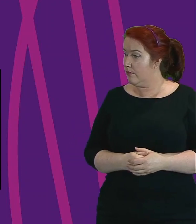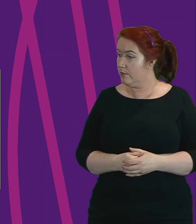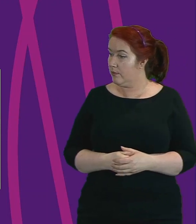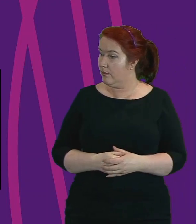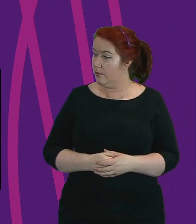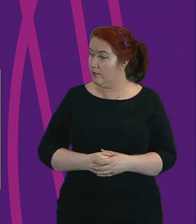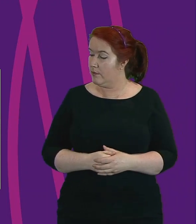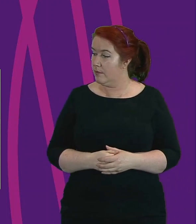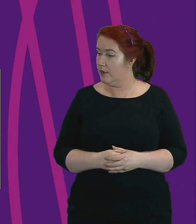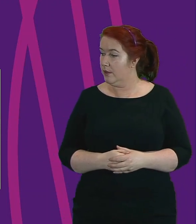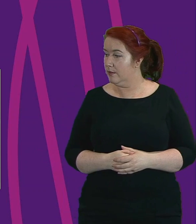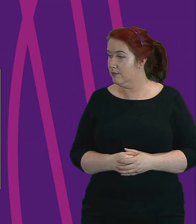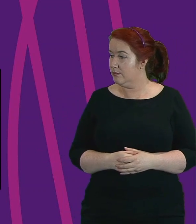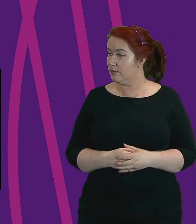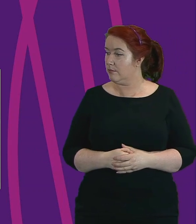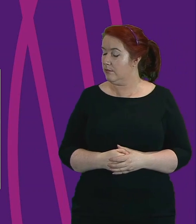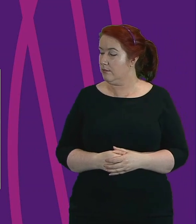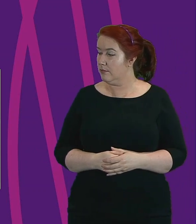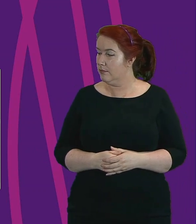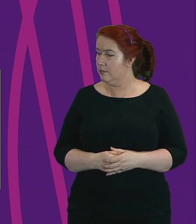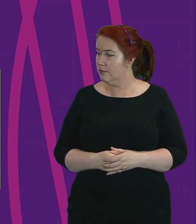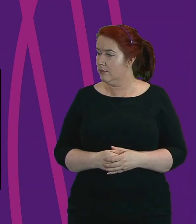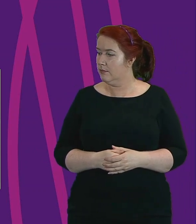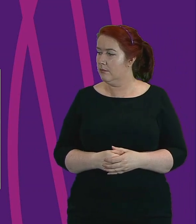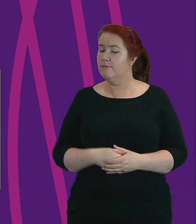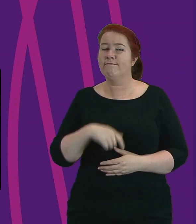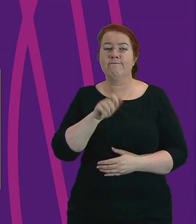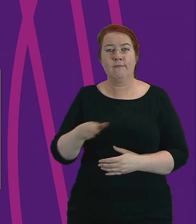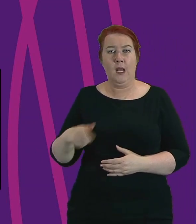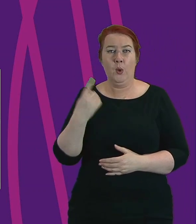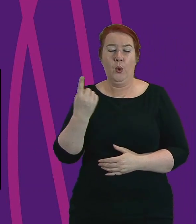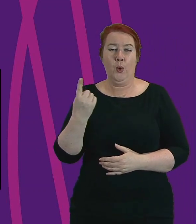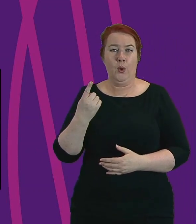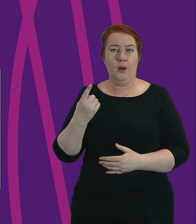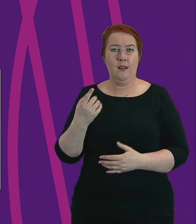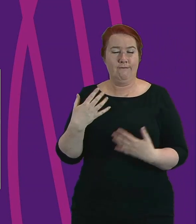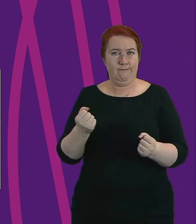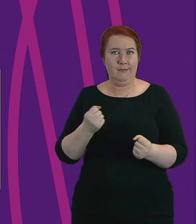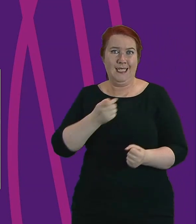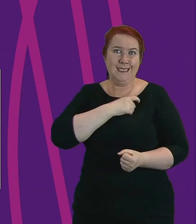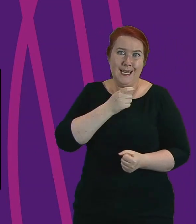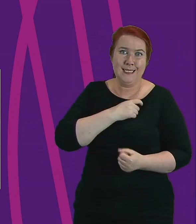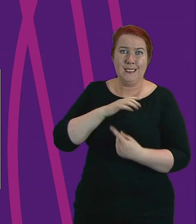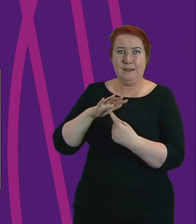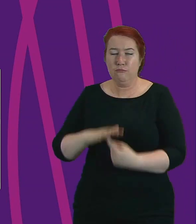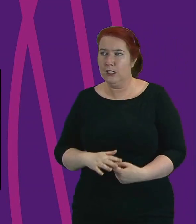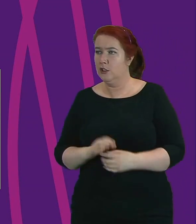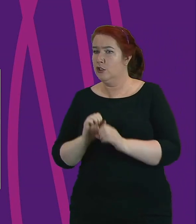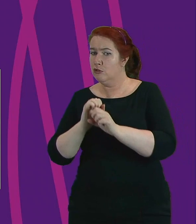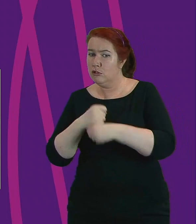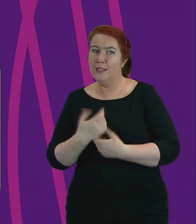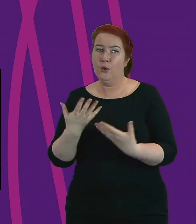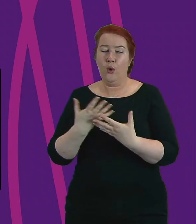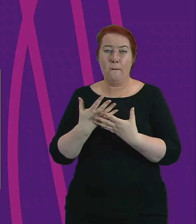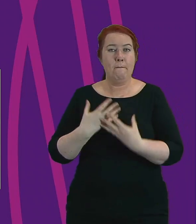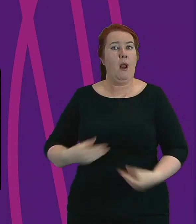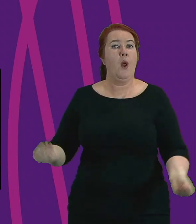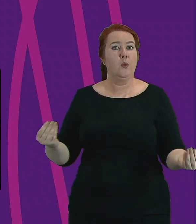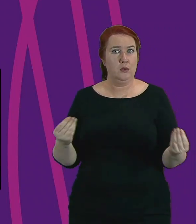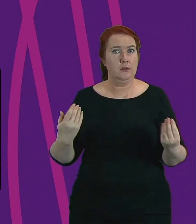of doctors said that they're suffering from anxiety, depression, stress or burnout.